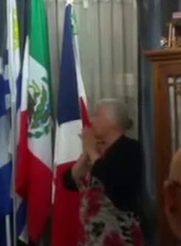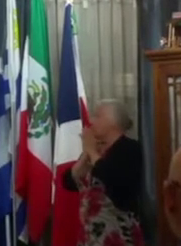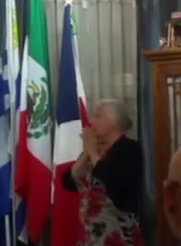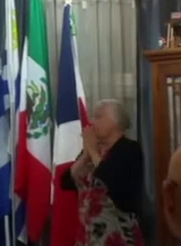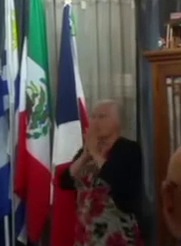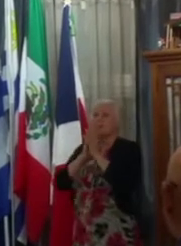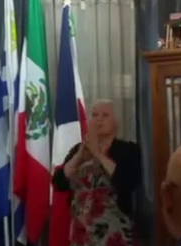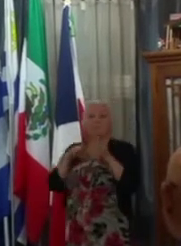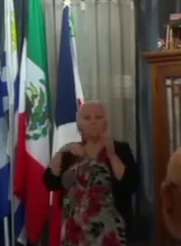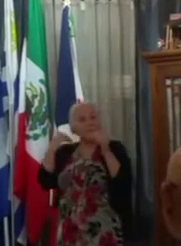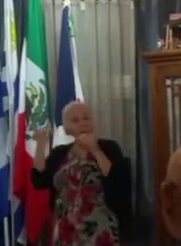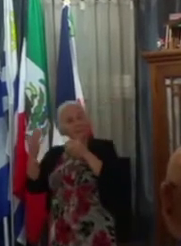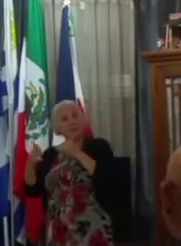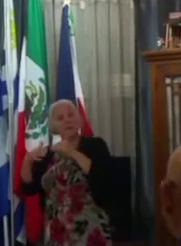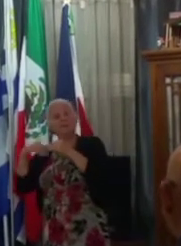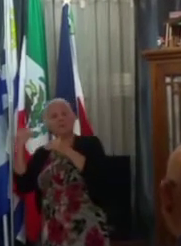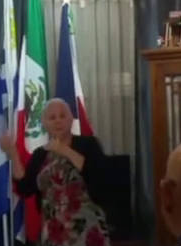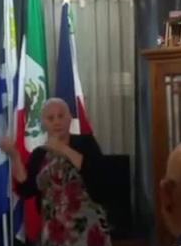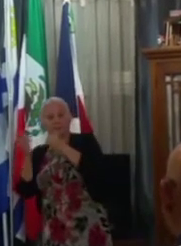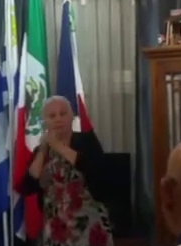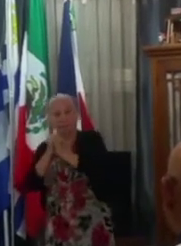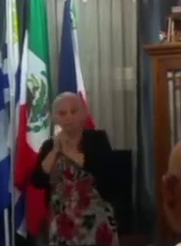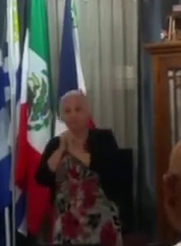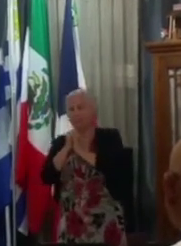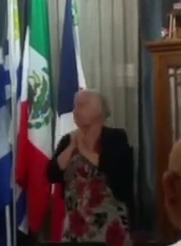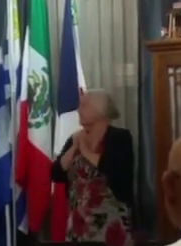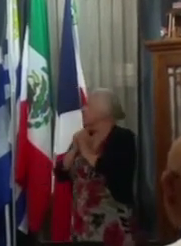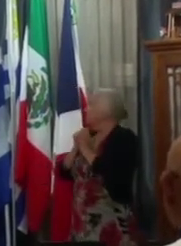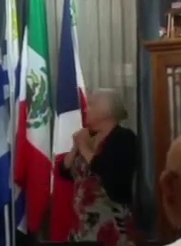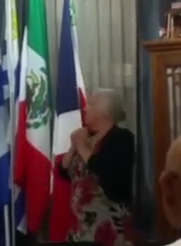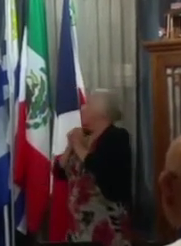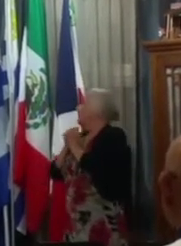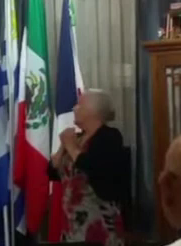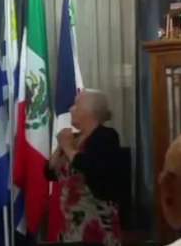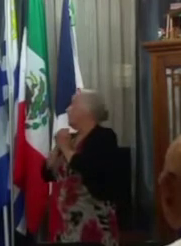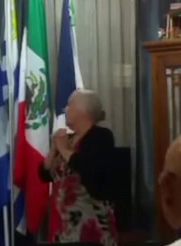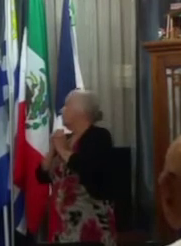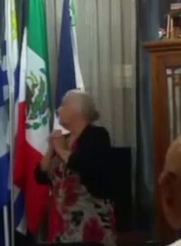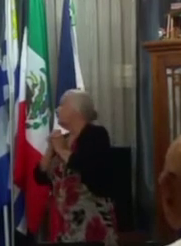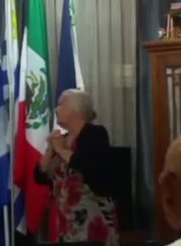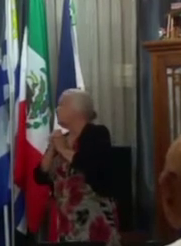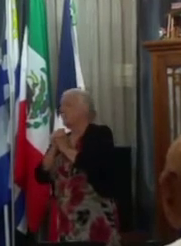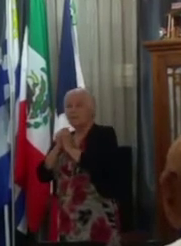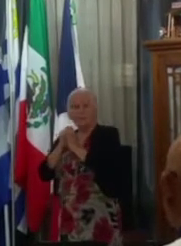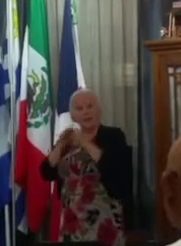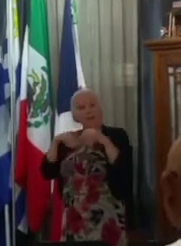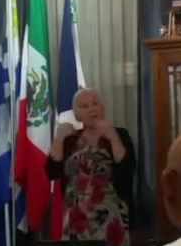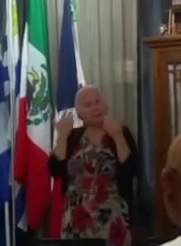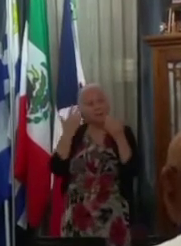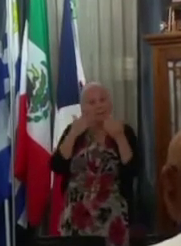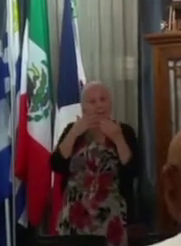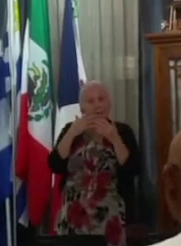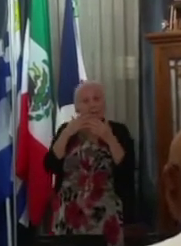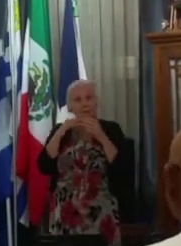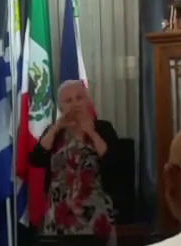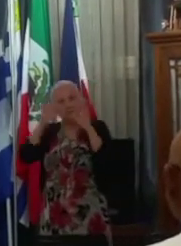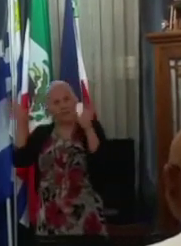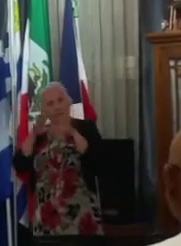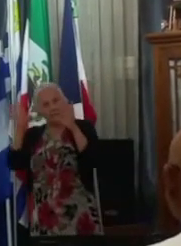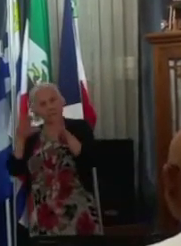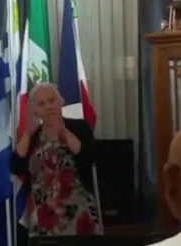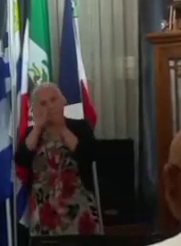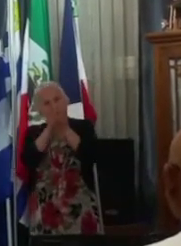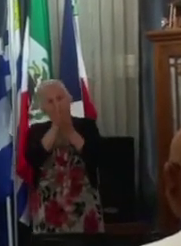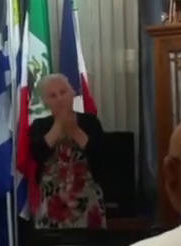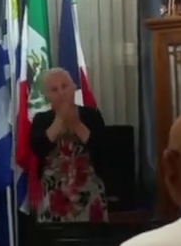Toronto Airport Christian Fellowship. En una iglesia en Toronto. The move of God that was often called the Toronto Blessing.